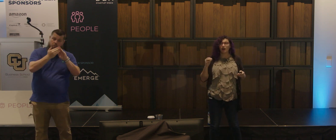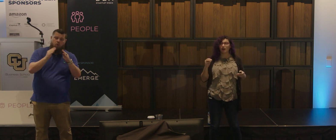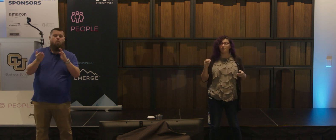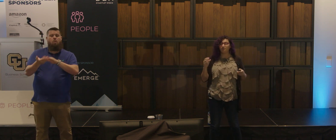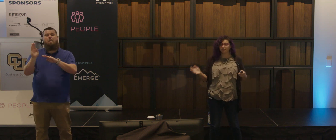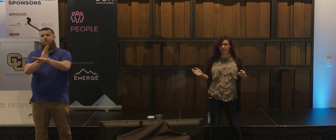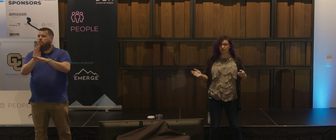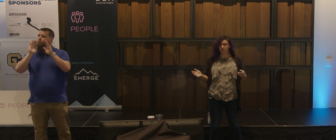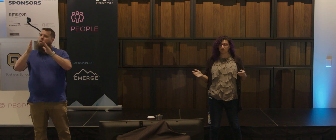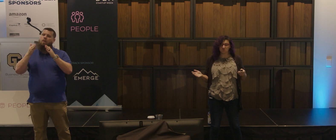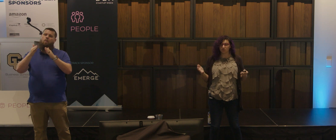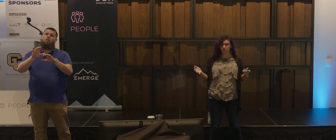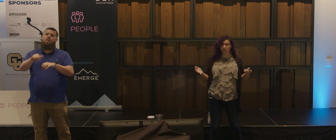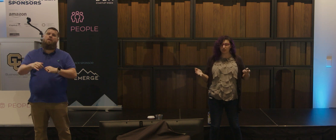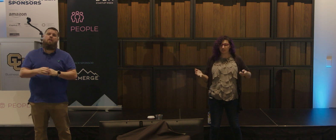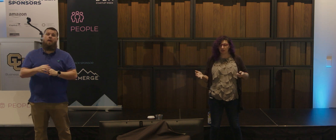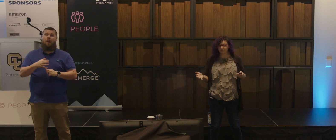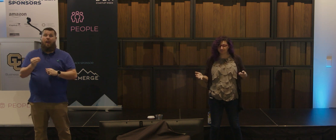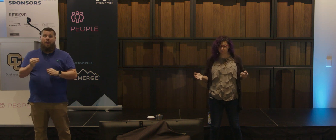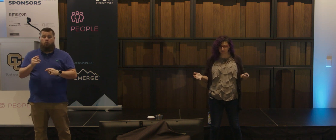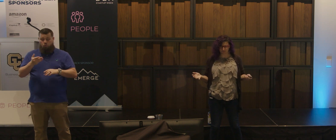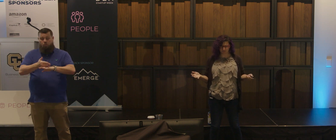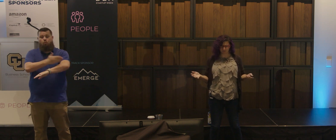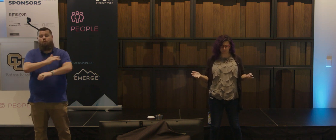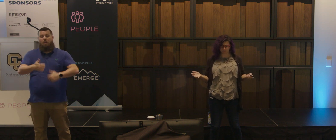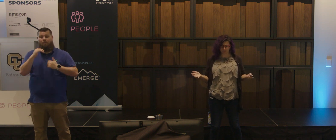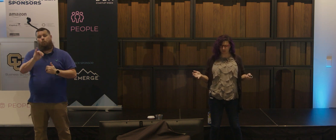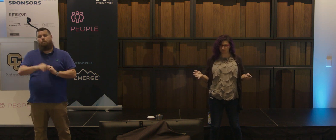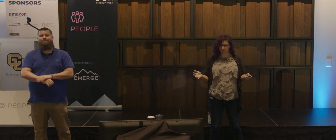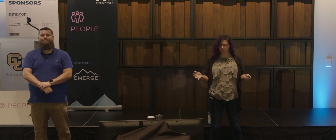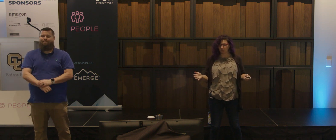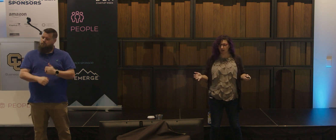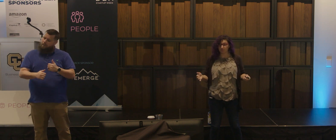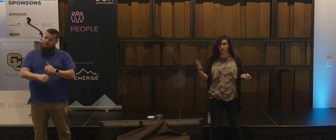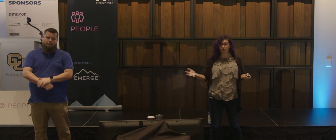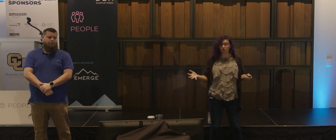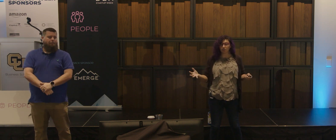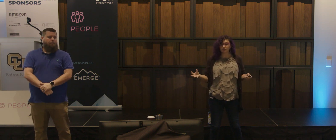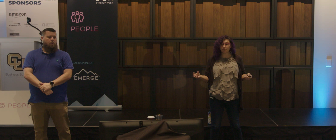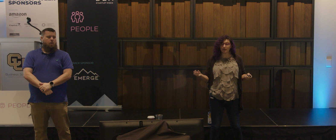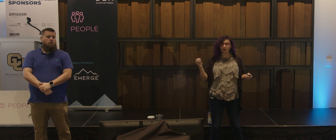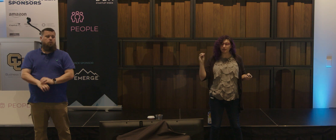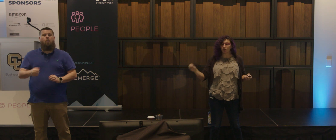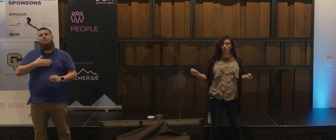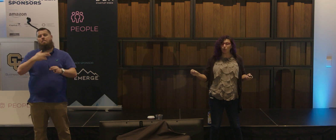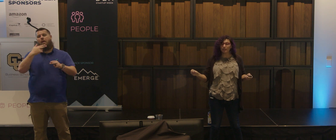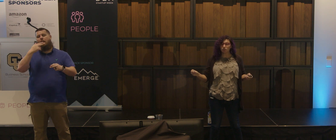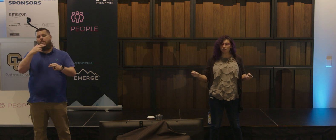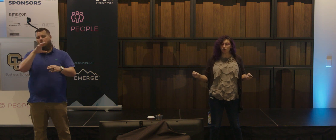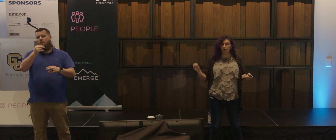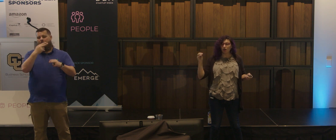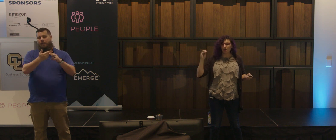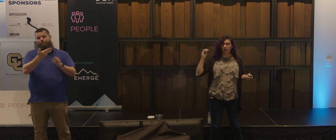that and bring your life along. There we go. All right, so Outgrow Your Garage is the name of my company.